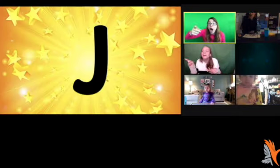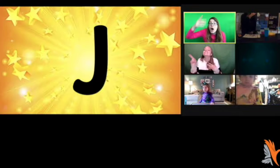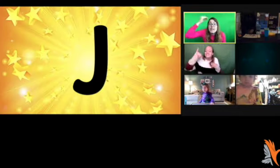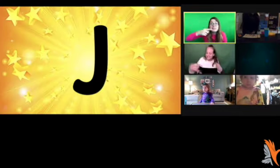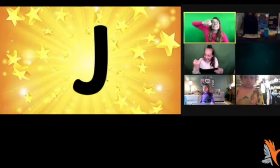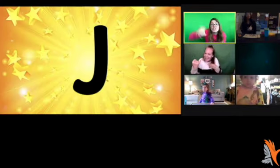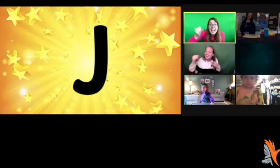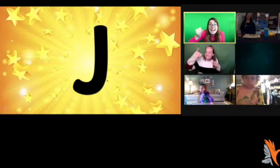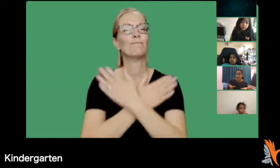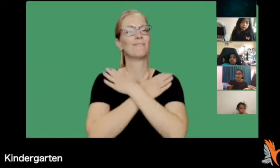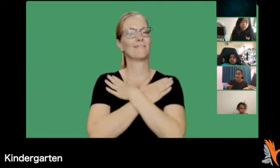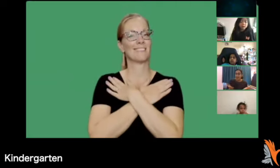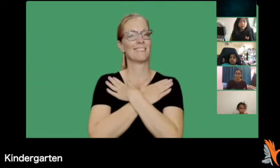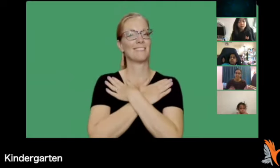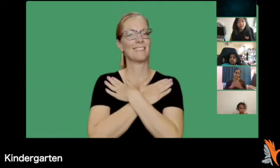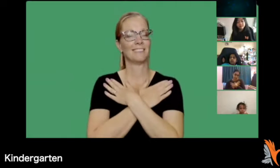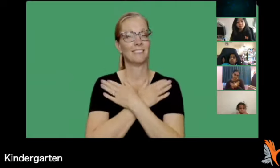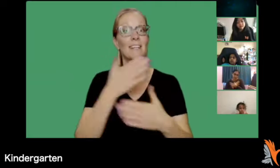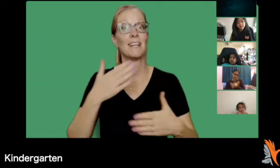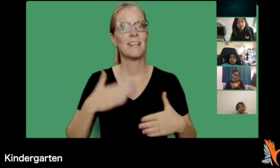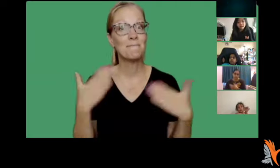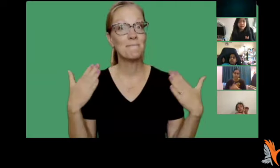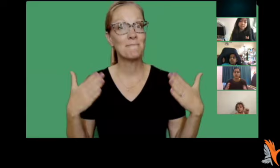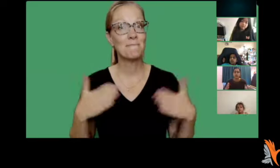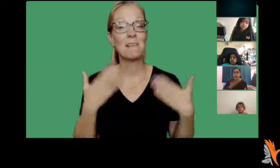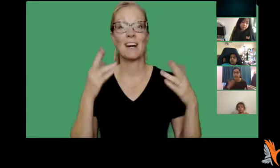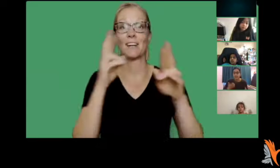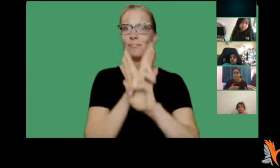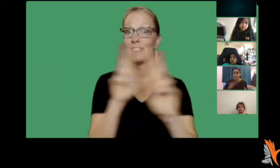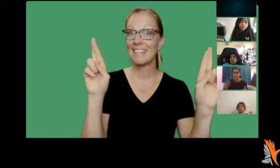that's right. Rested, happy, ready.